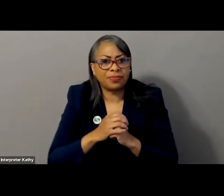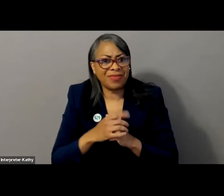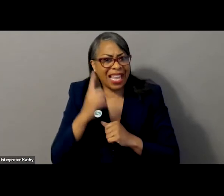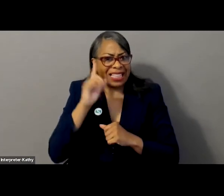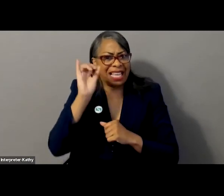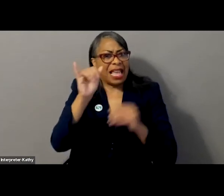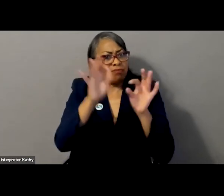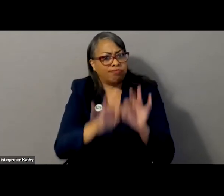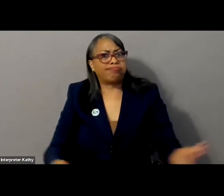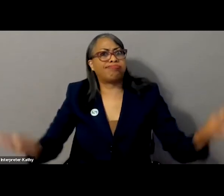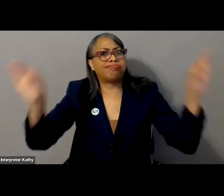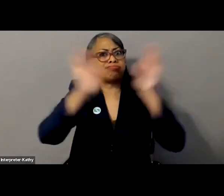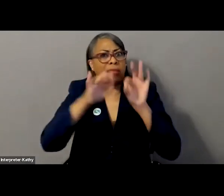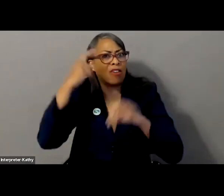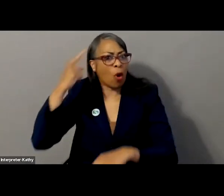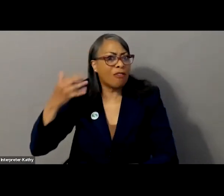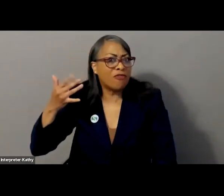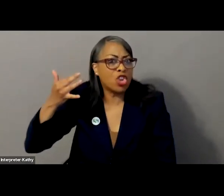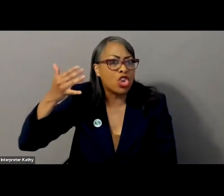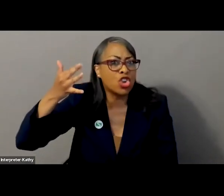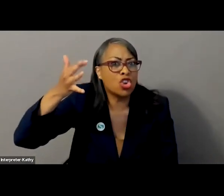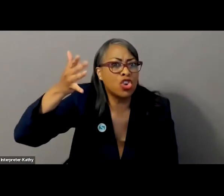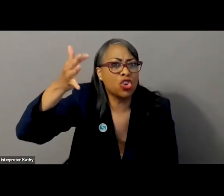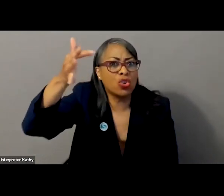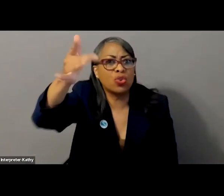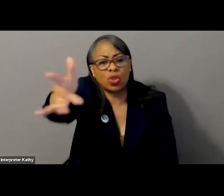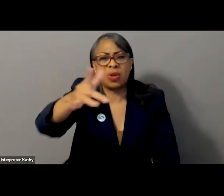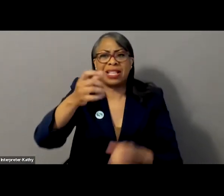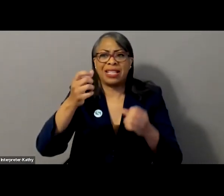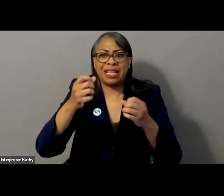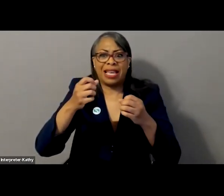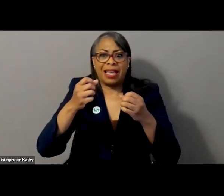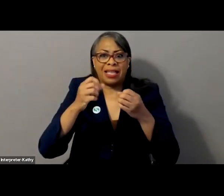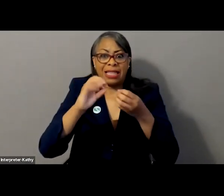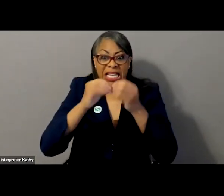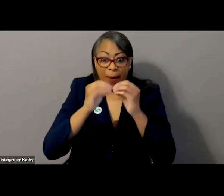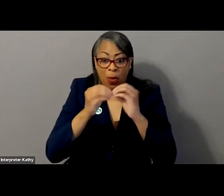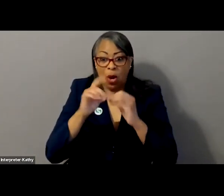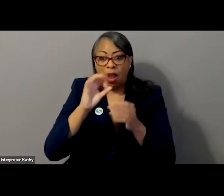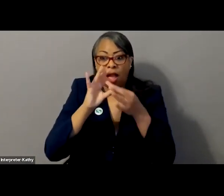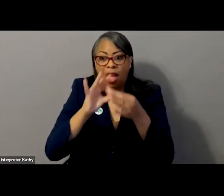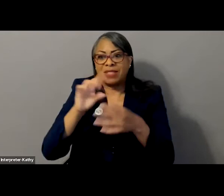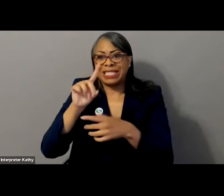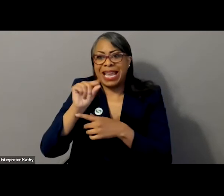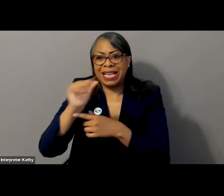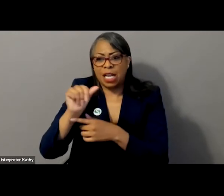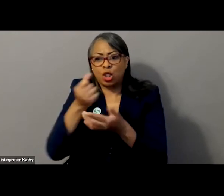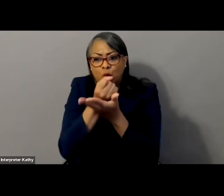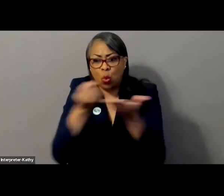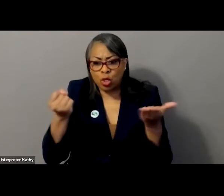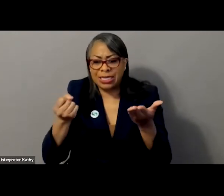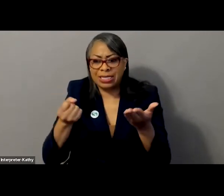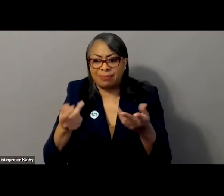crucial thing in the future when the number of data sources is multiplying dramatically.